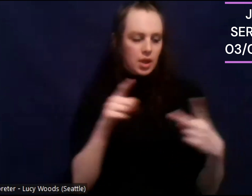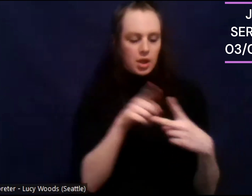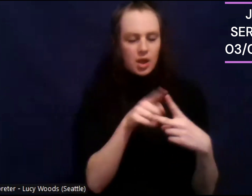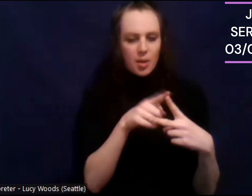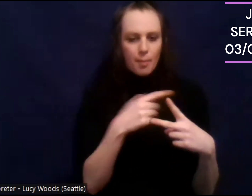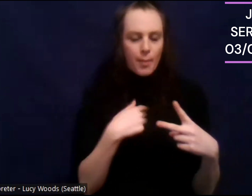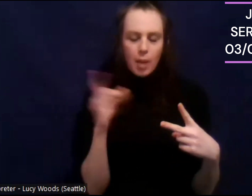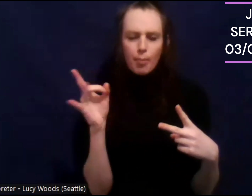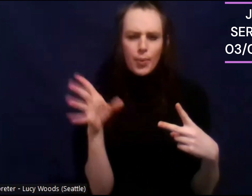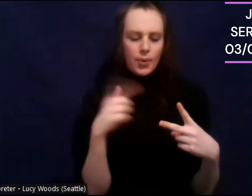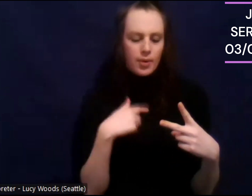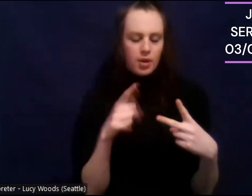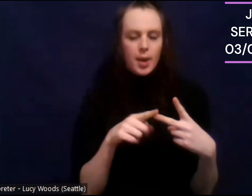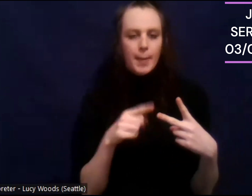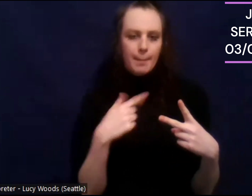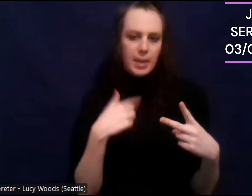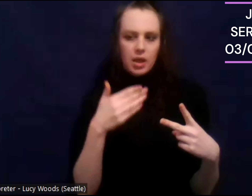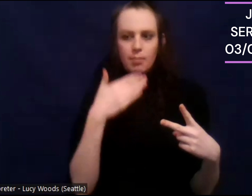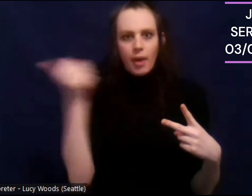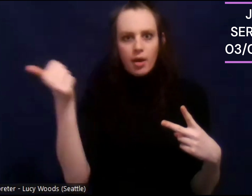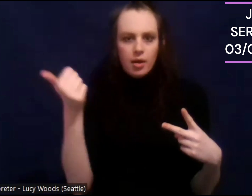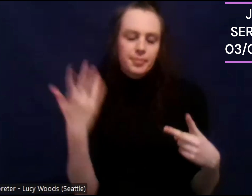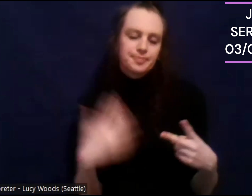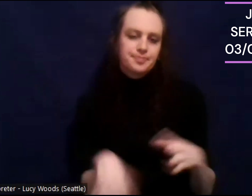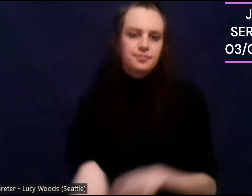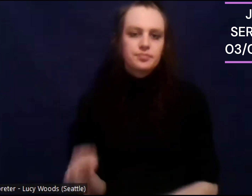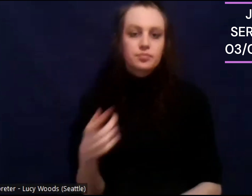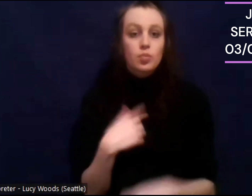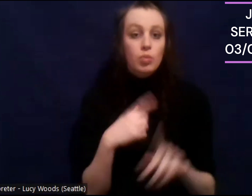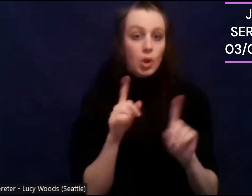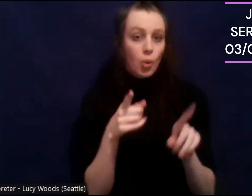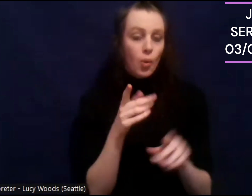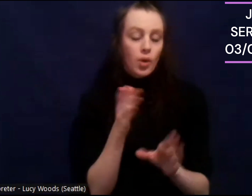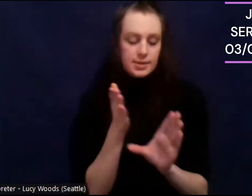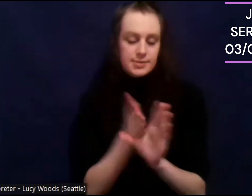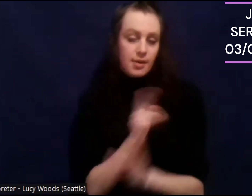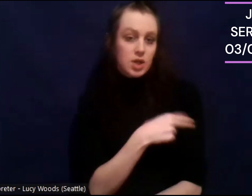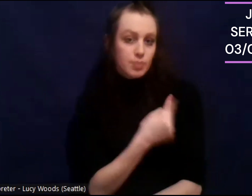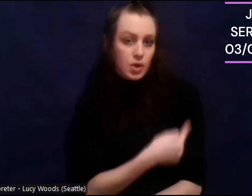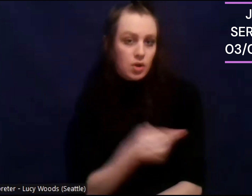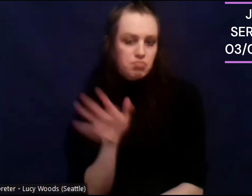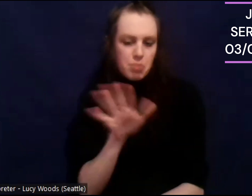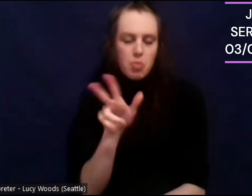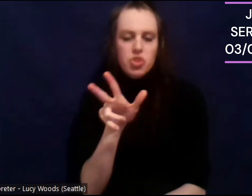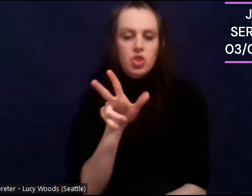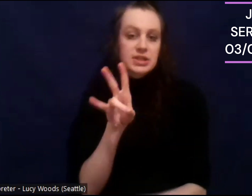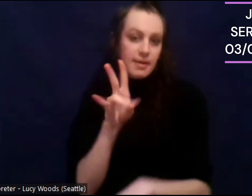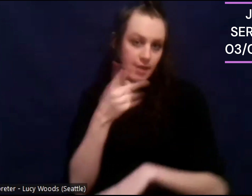I ended up finding myself in a psych ward for like 37 days.